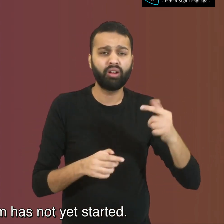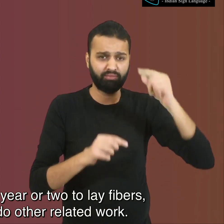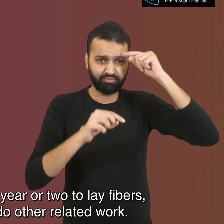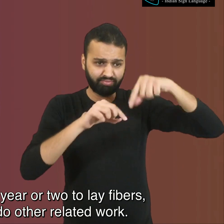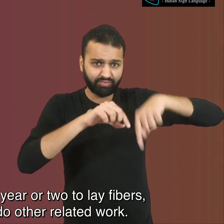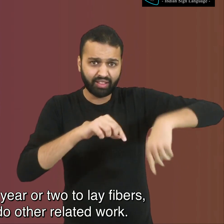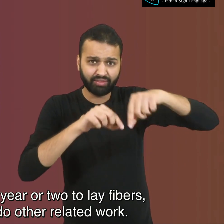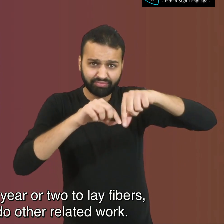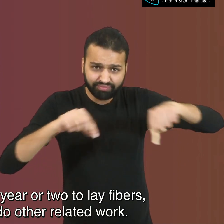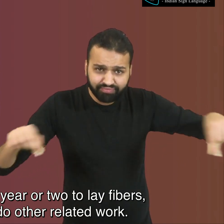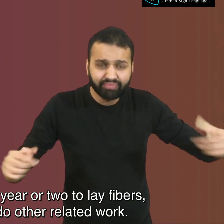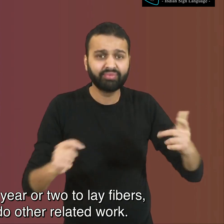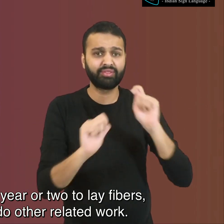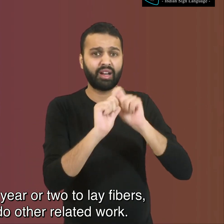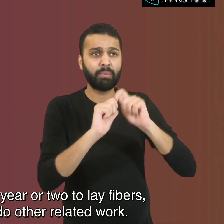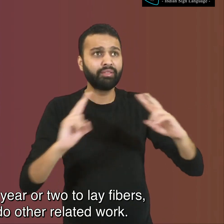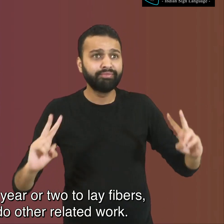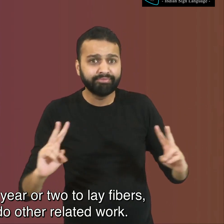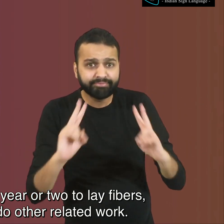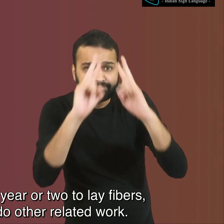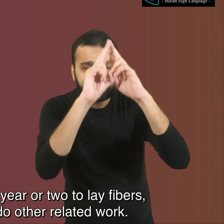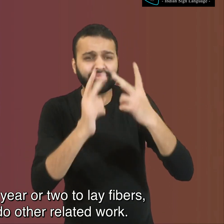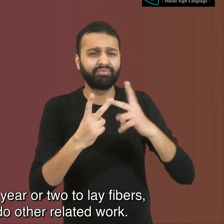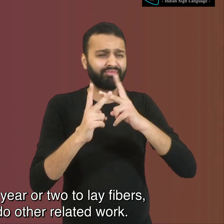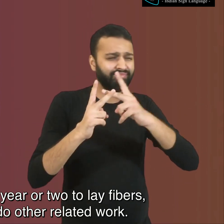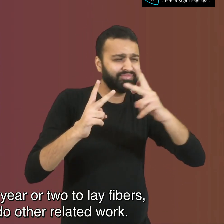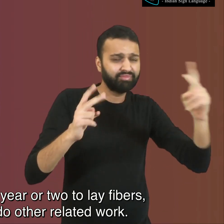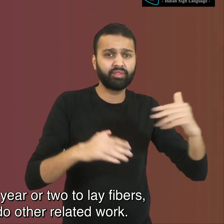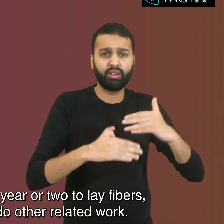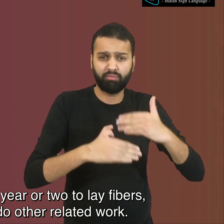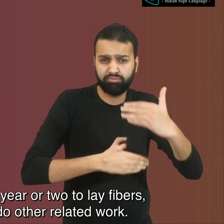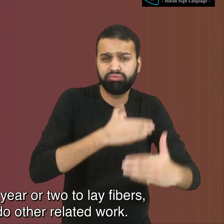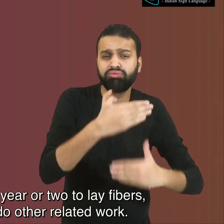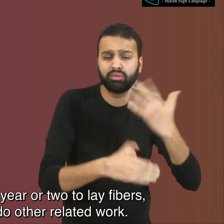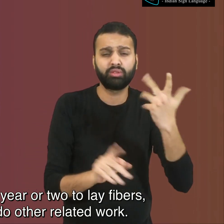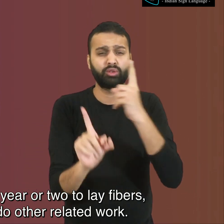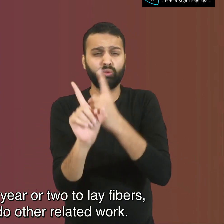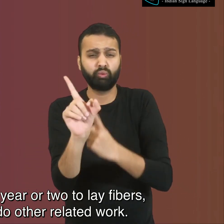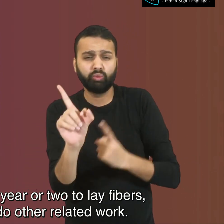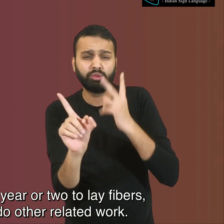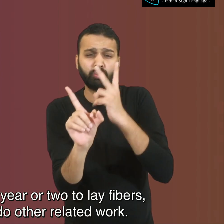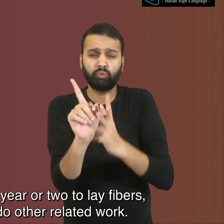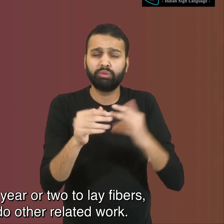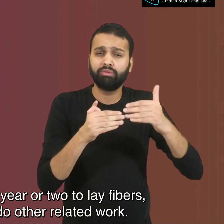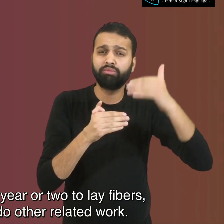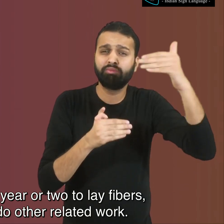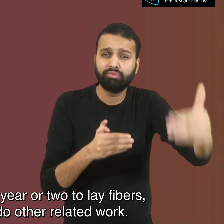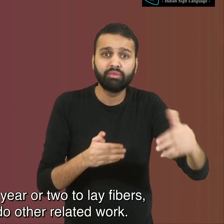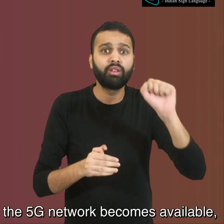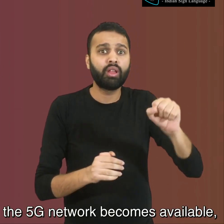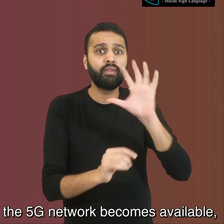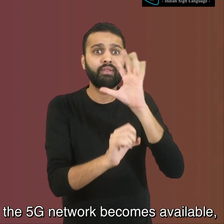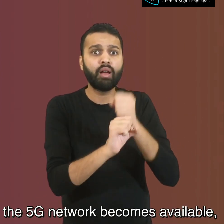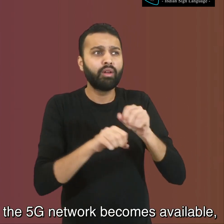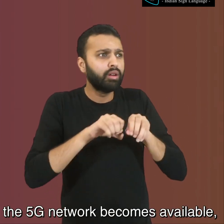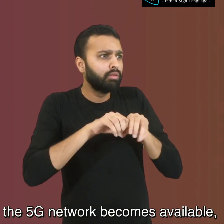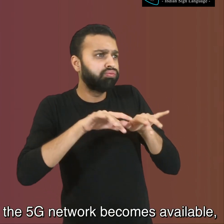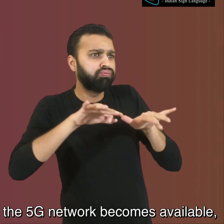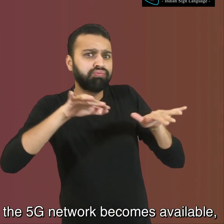It would take another year or two to lay fibers, erect towers, and do other related work. After all that has